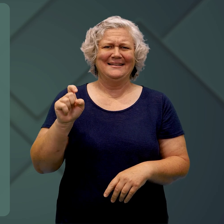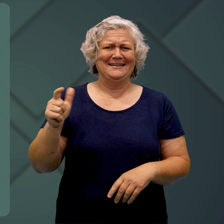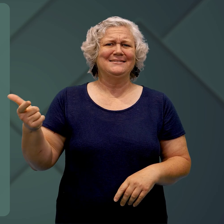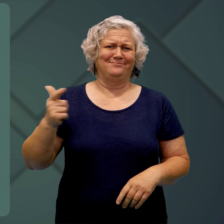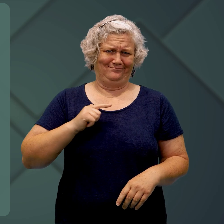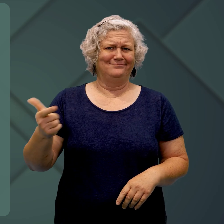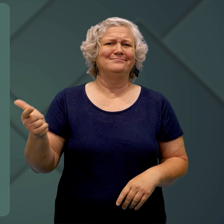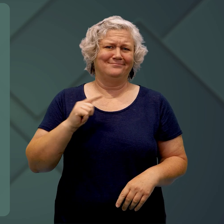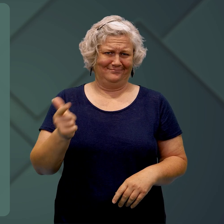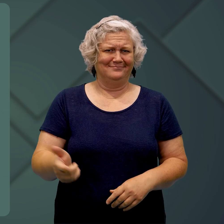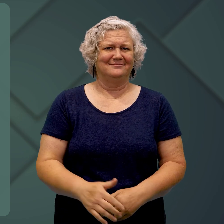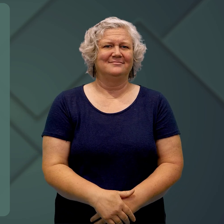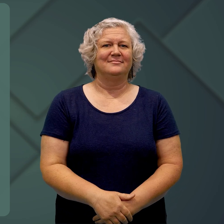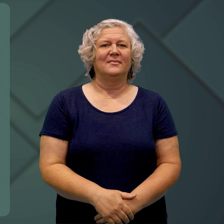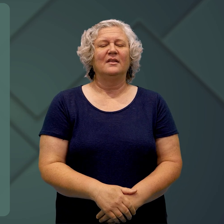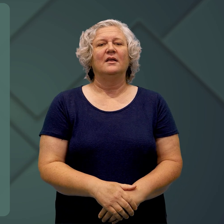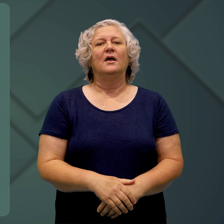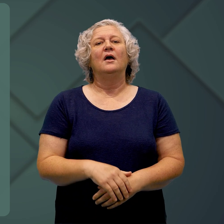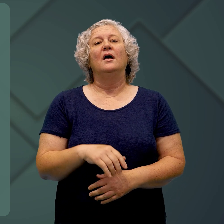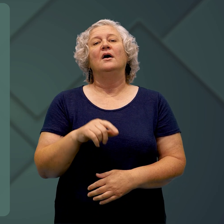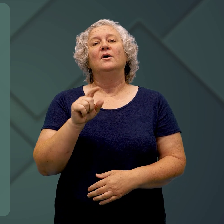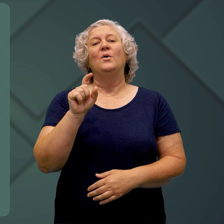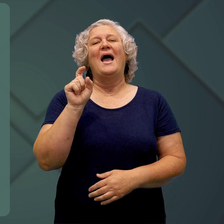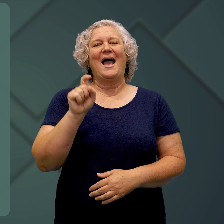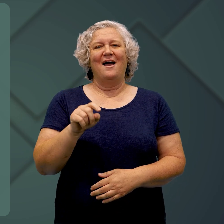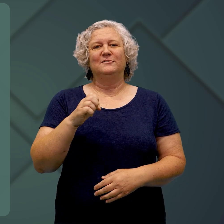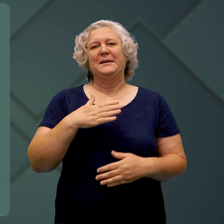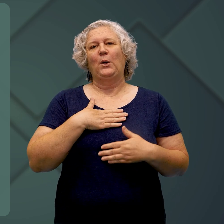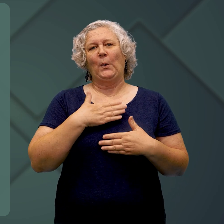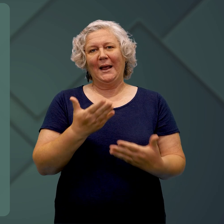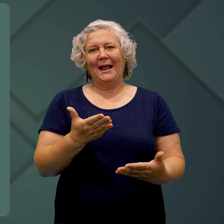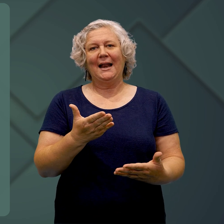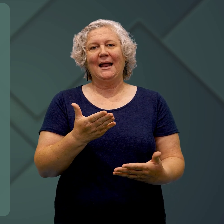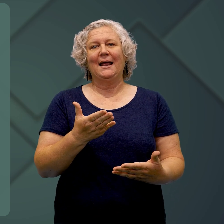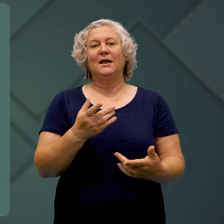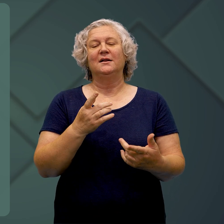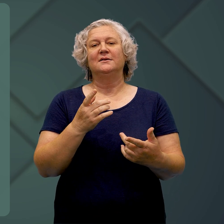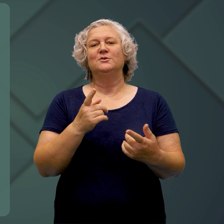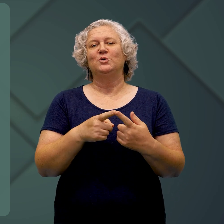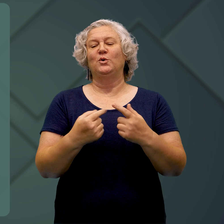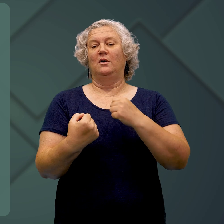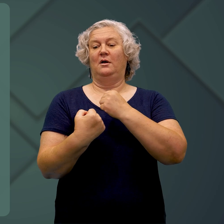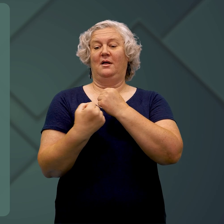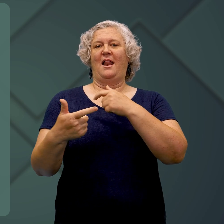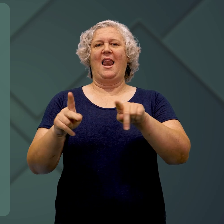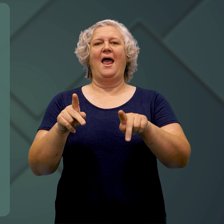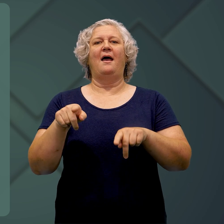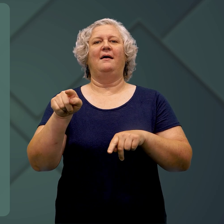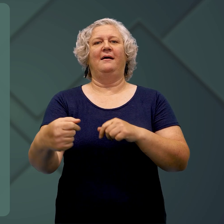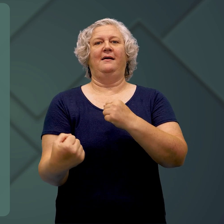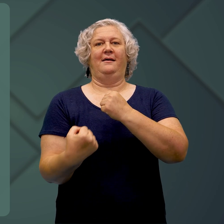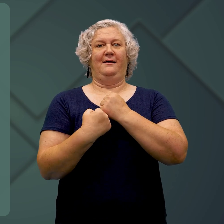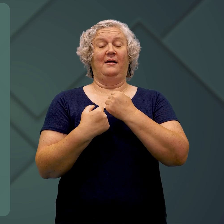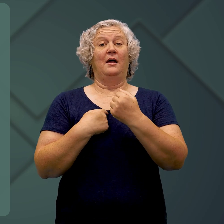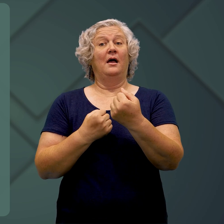alone. It requires that serve and return. And you have to be willing to be nurtured